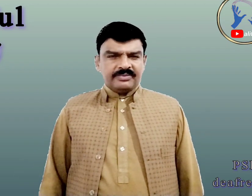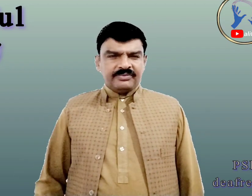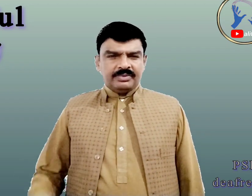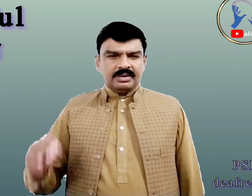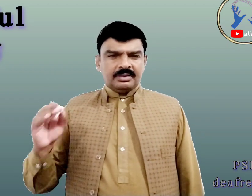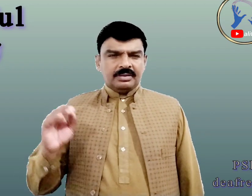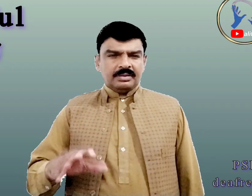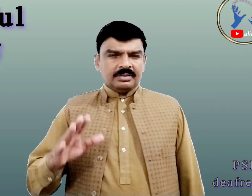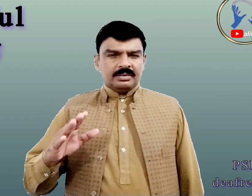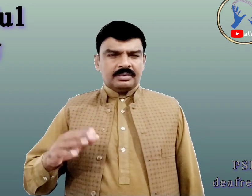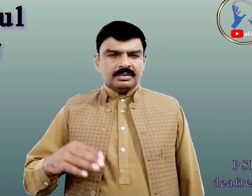harmful,